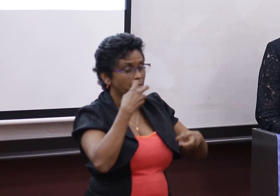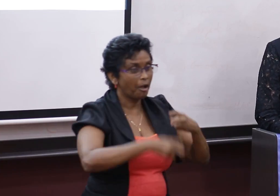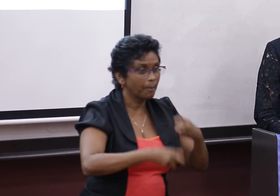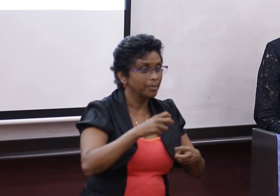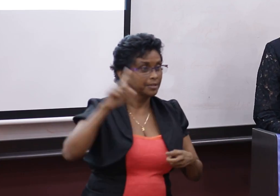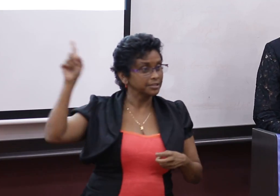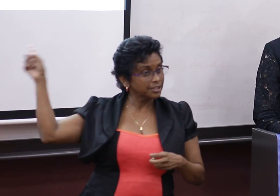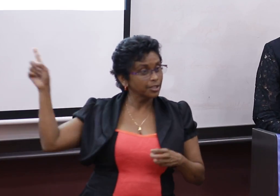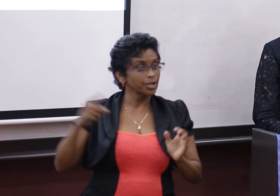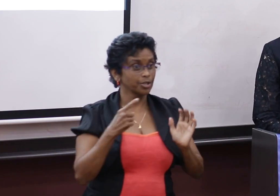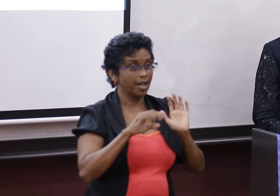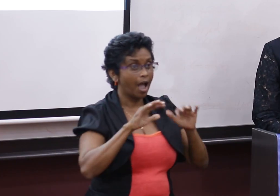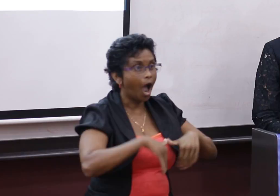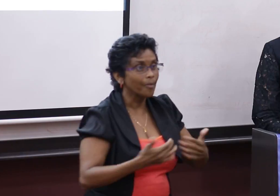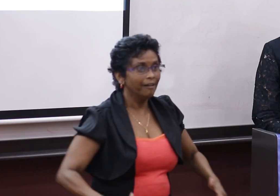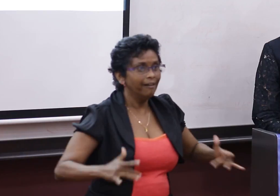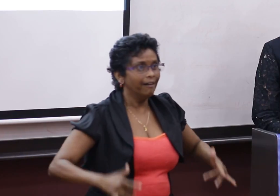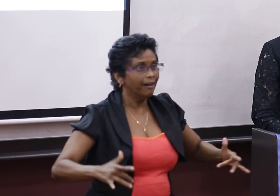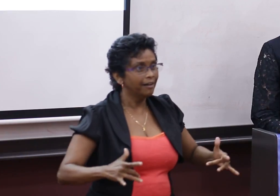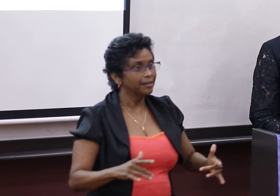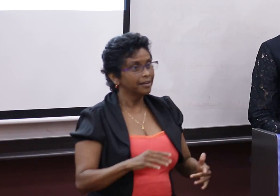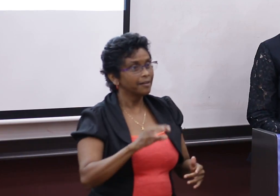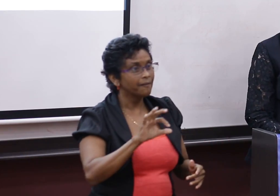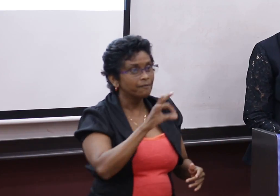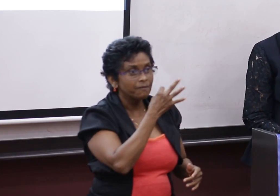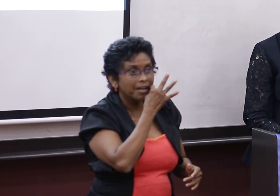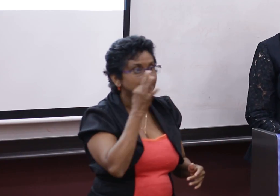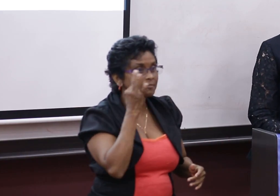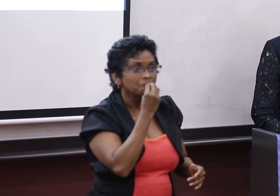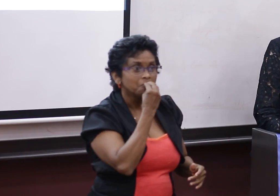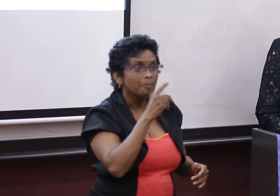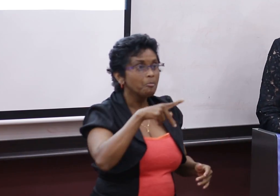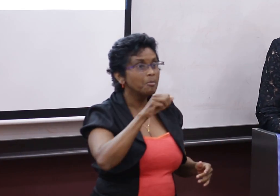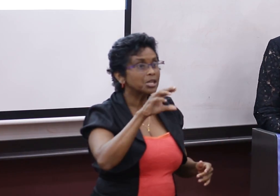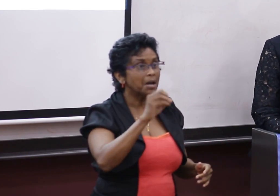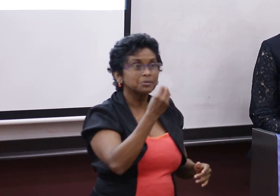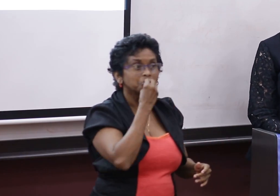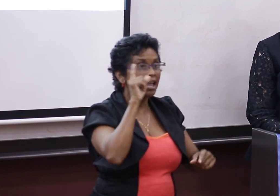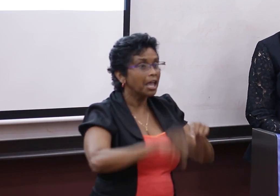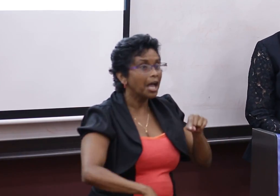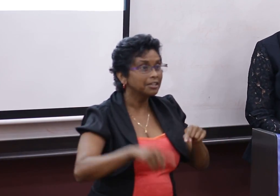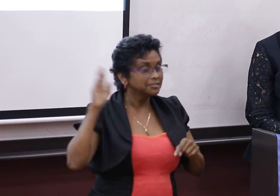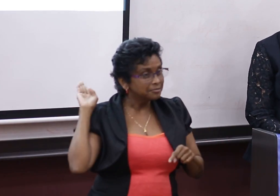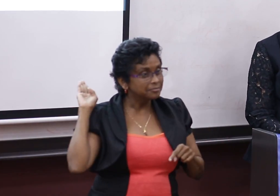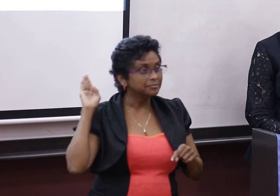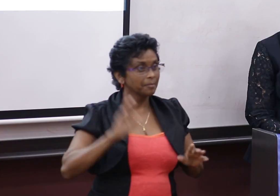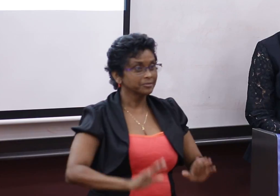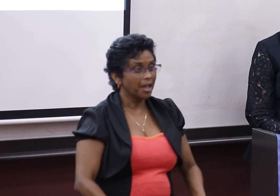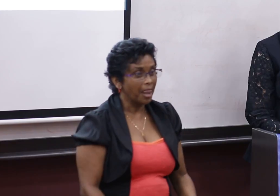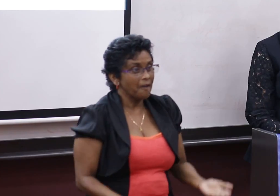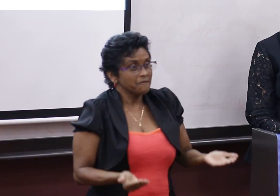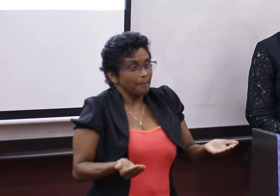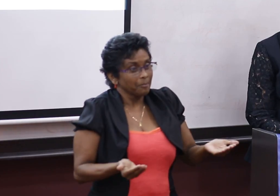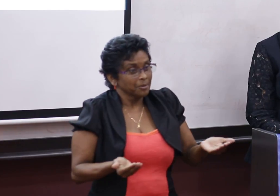how difficult it was to enter a fast food outlet in Port of Spain. There is somebody trying to lift up the wheelchair